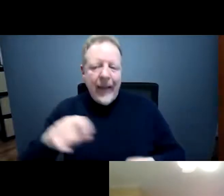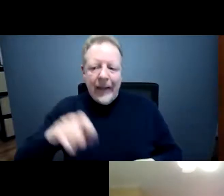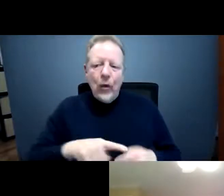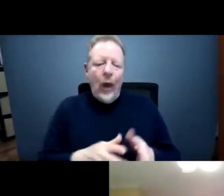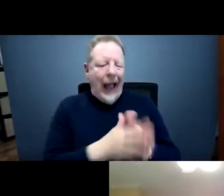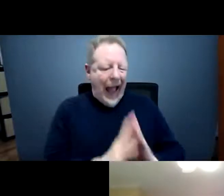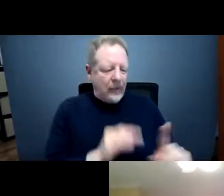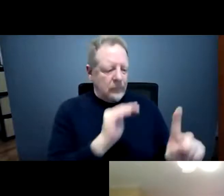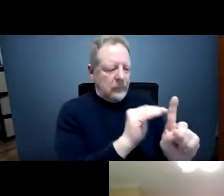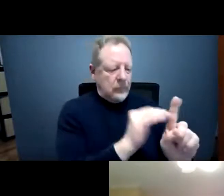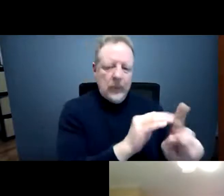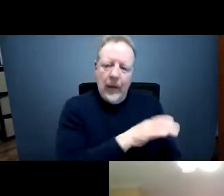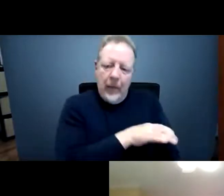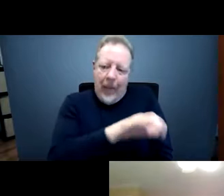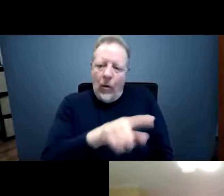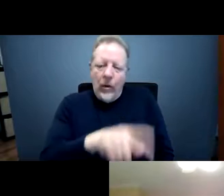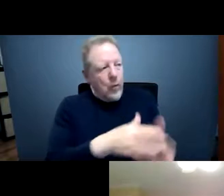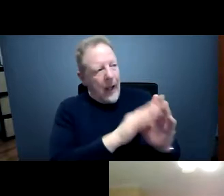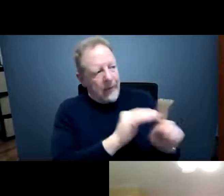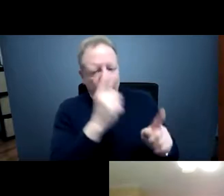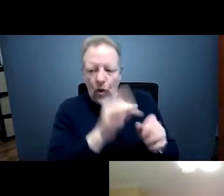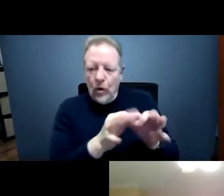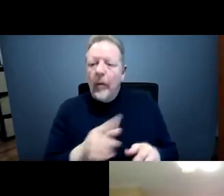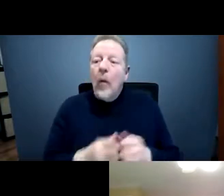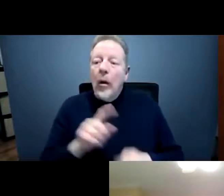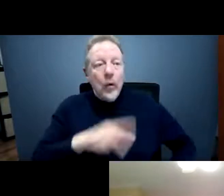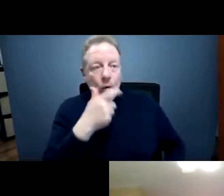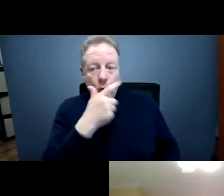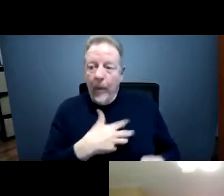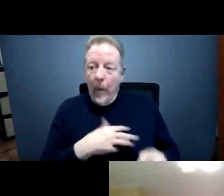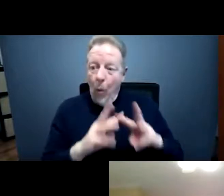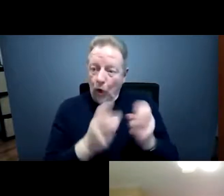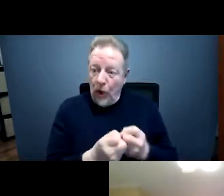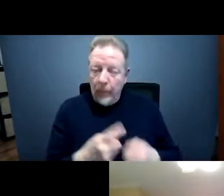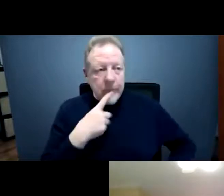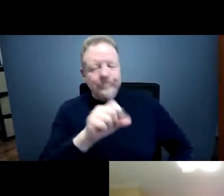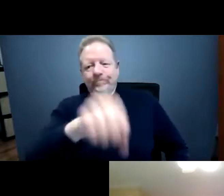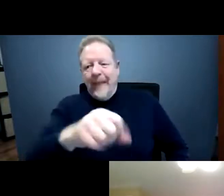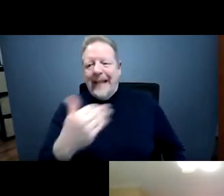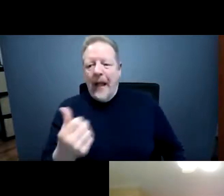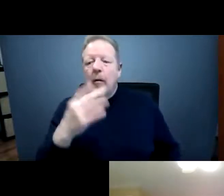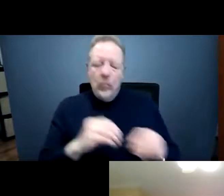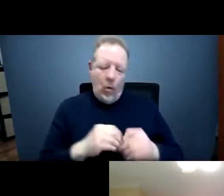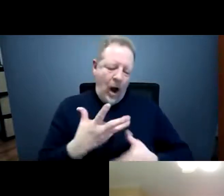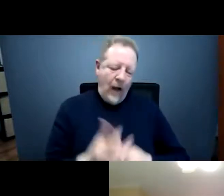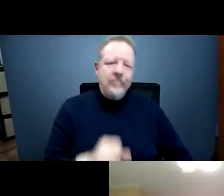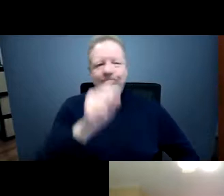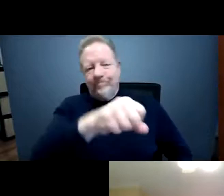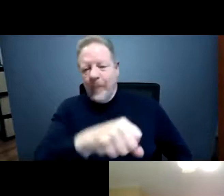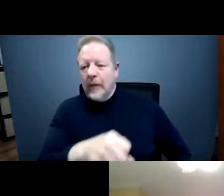interpreter after this presentation. And they said yes. And did they have more confidence? Yes. And how likely were they to ask